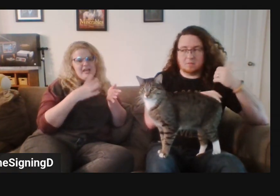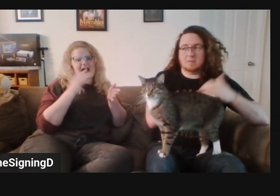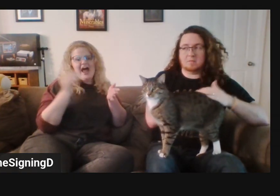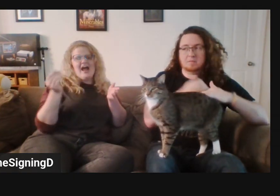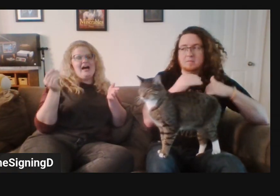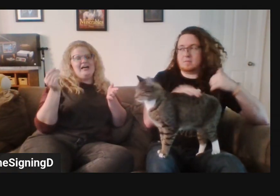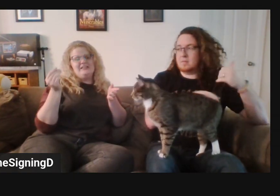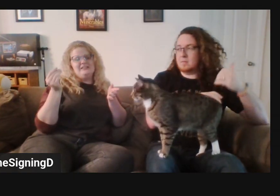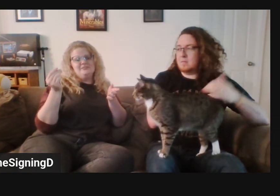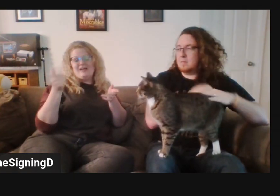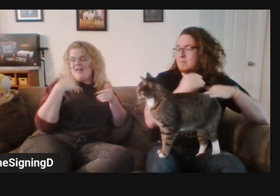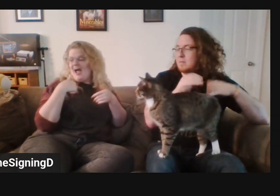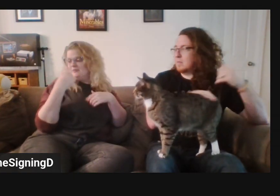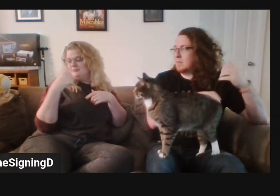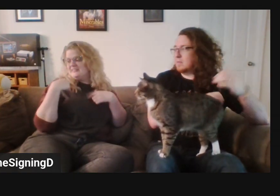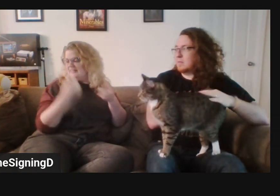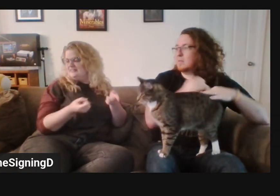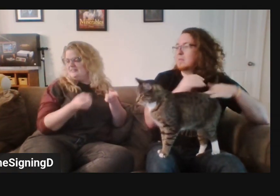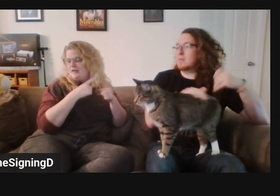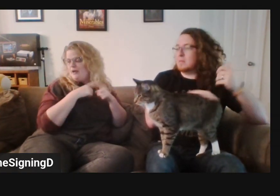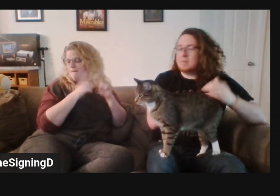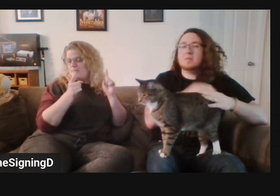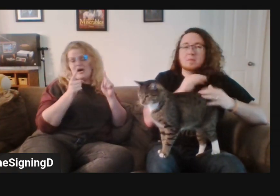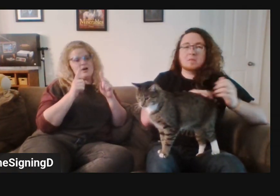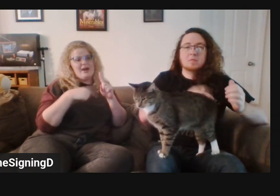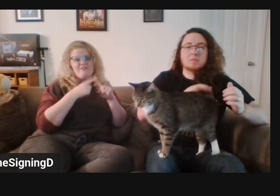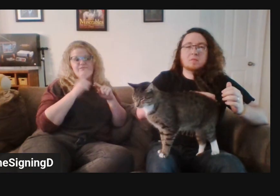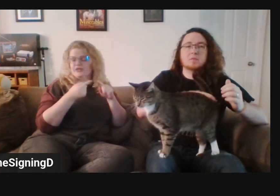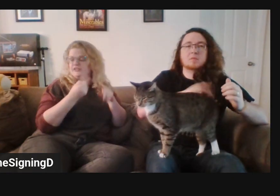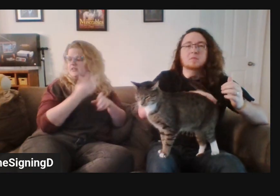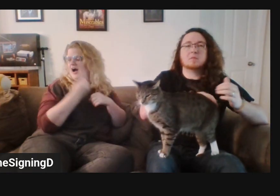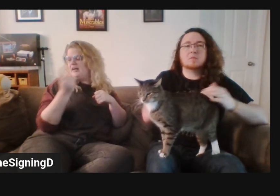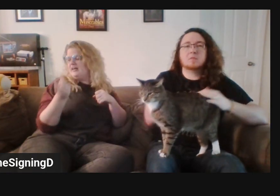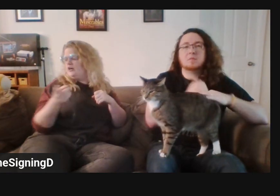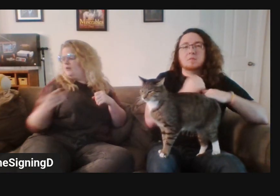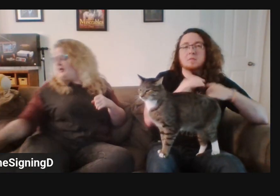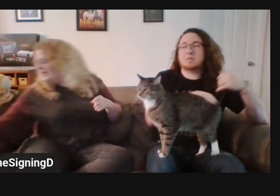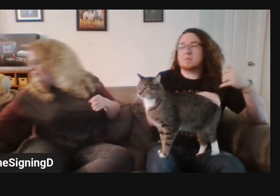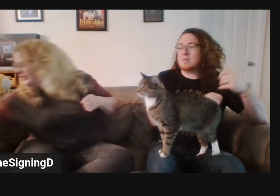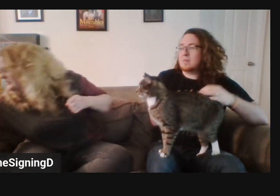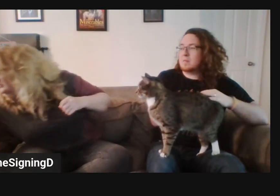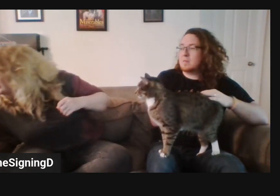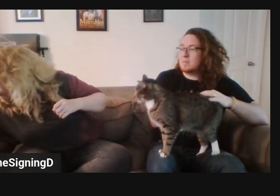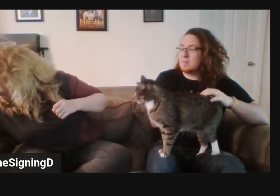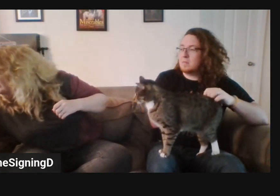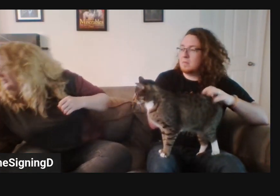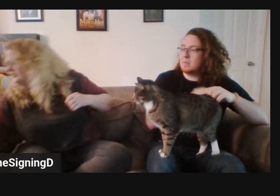Mary, and I've had him since. But when I first got him, he